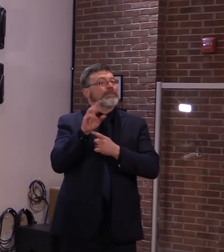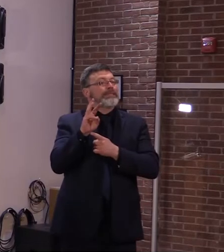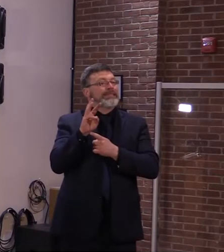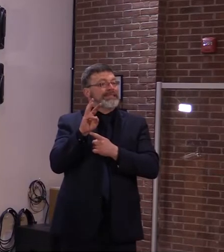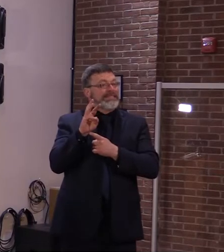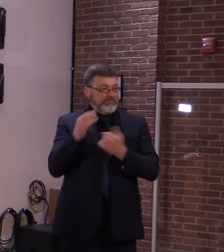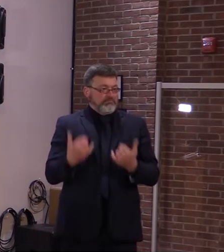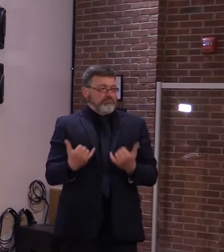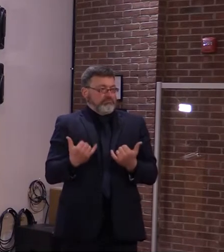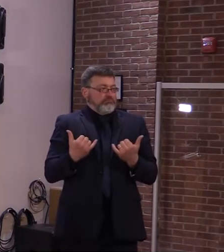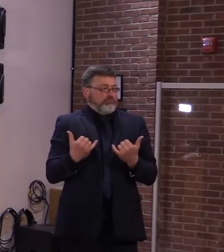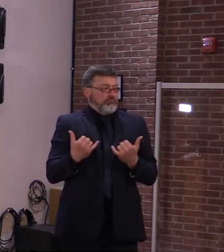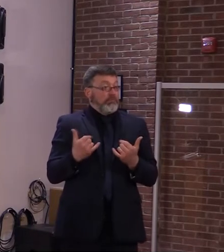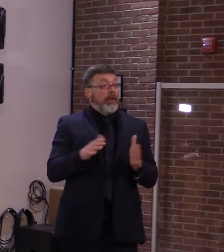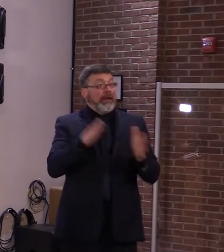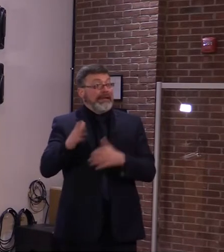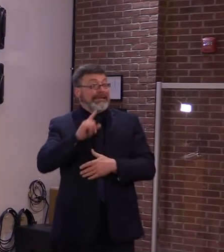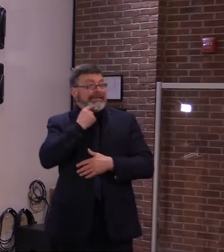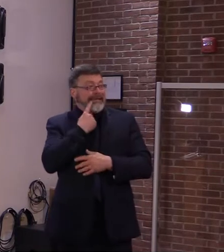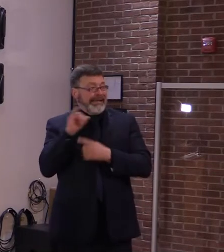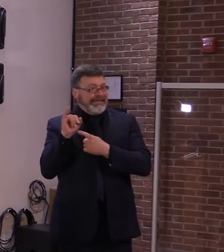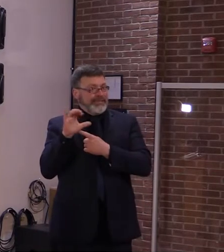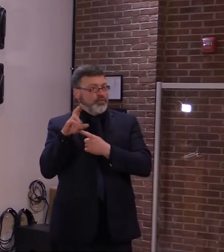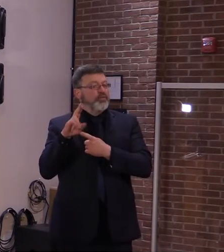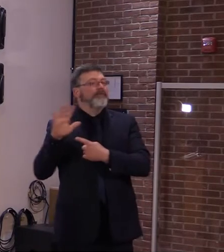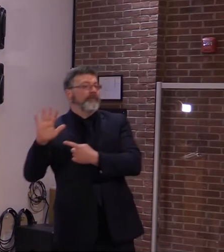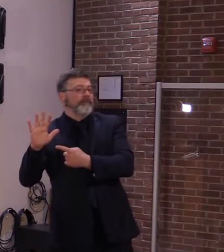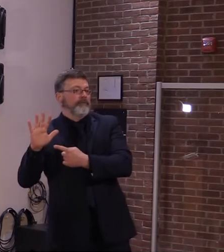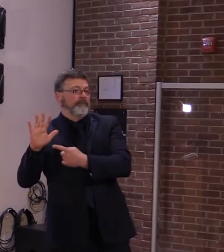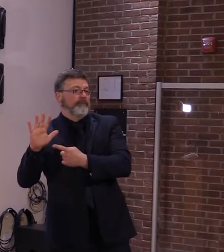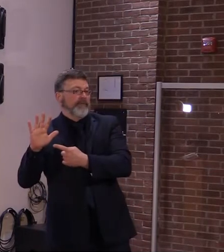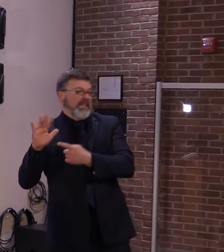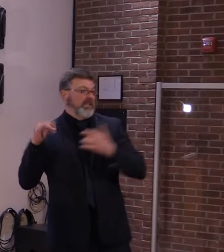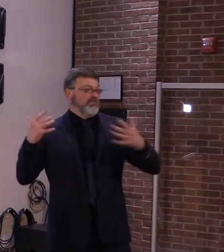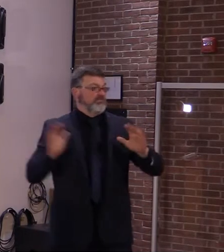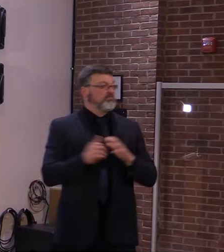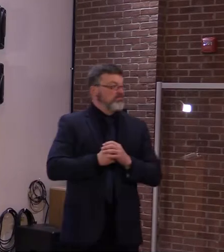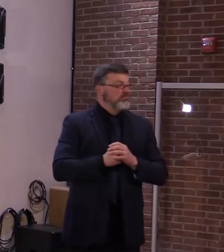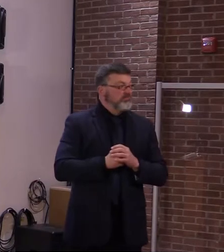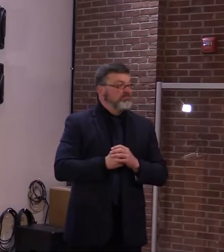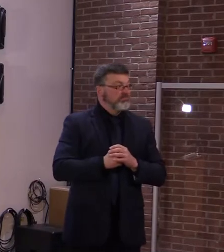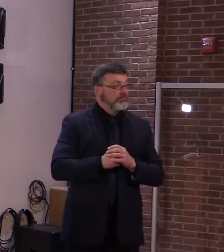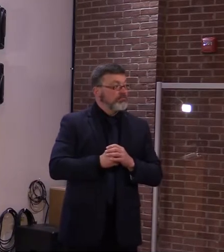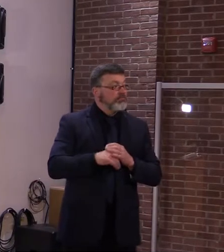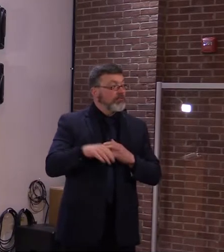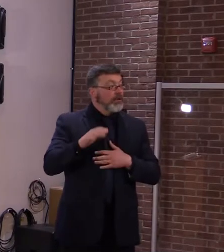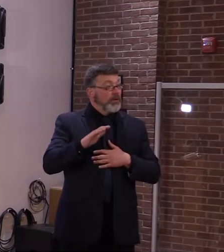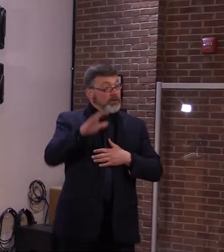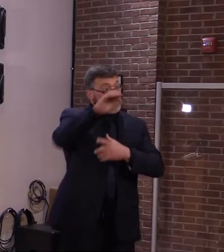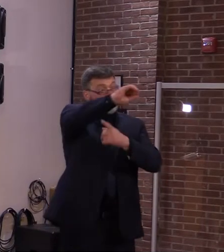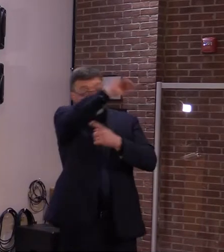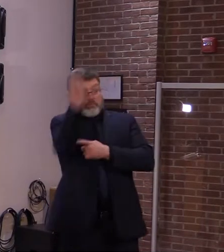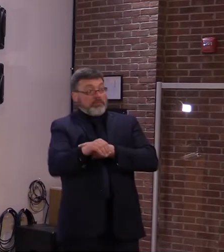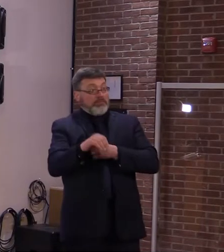ICU. Our positivity rate has dramatically decreased to